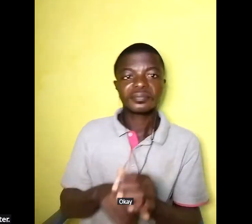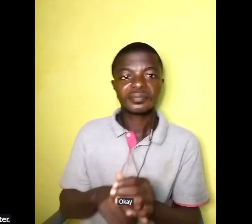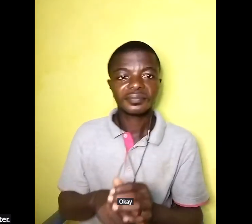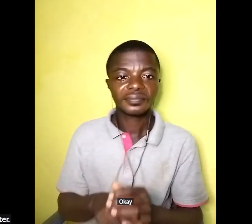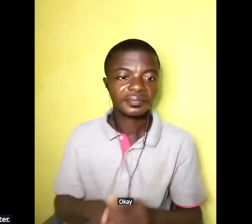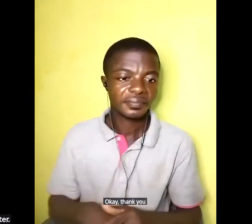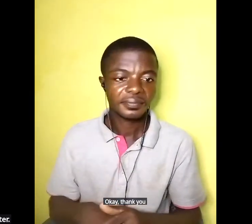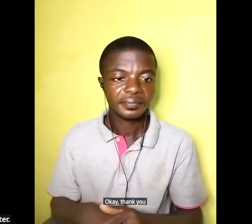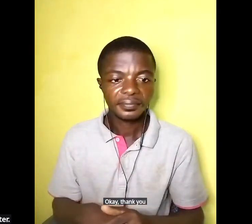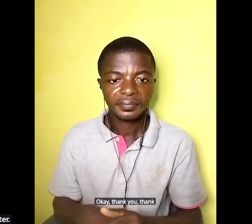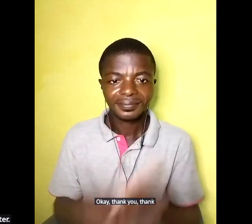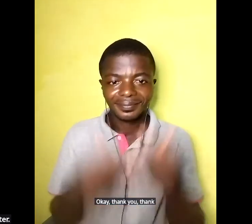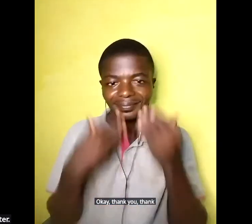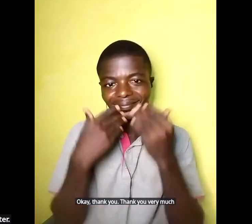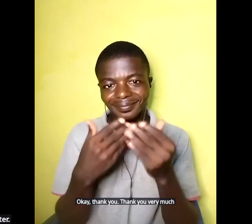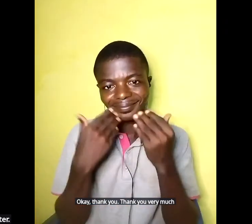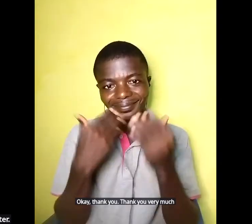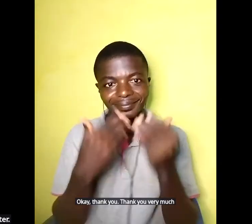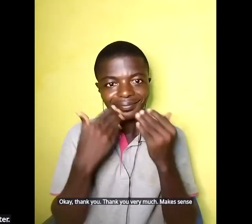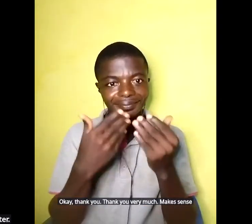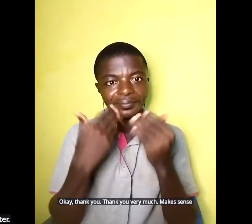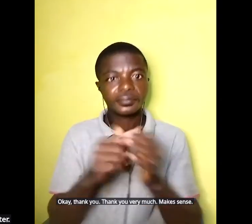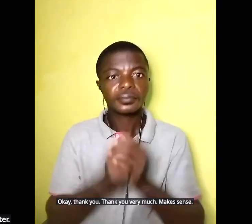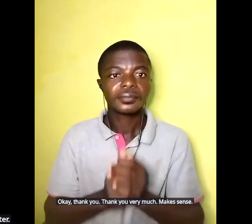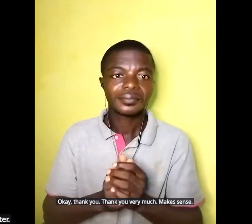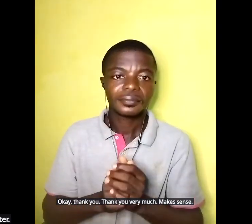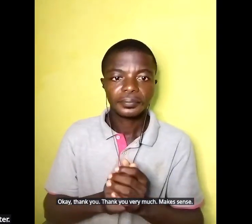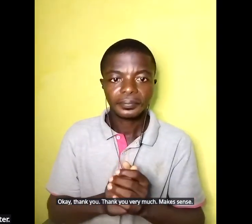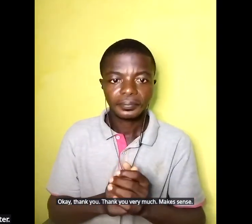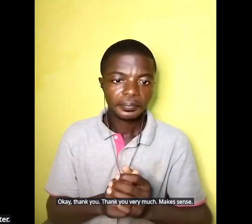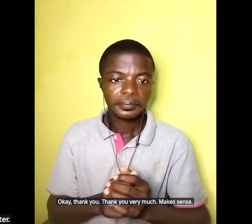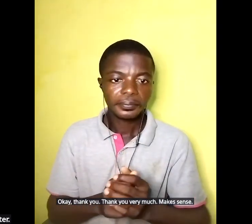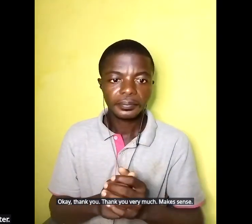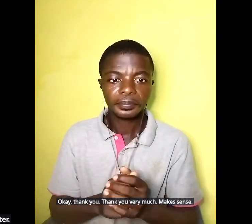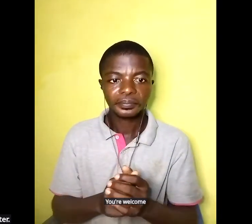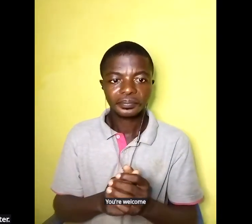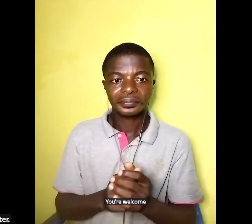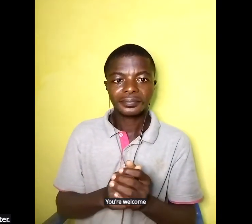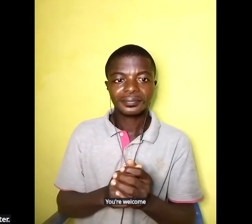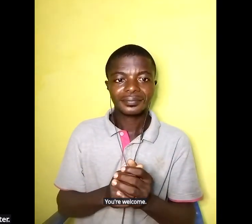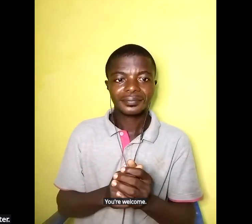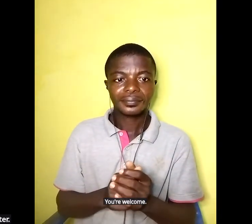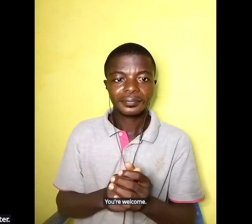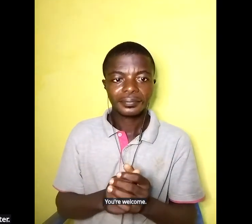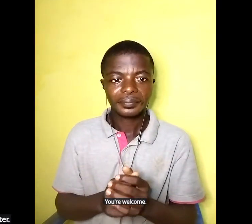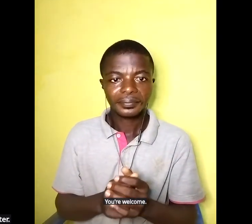thank you. Thank you very much. Makes sense. Welcome.